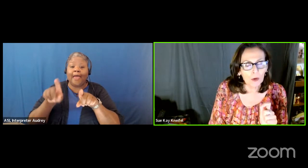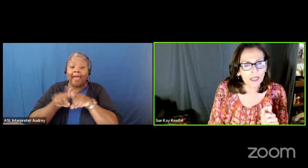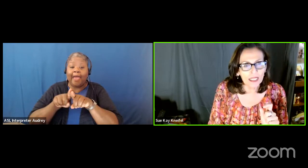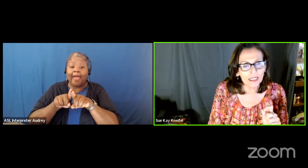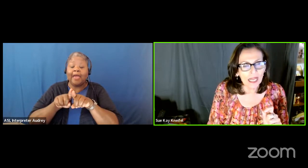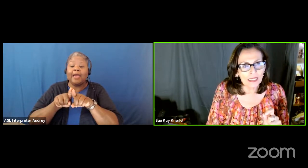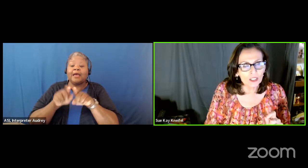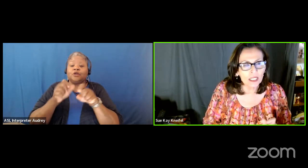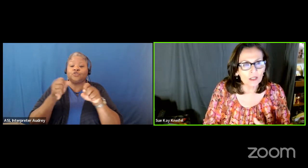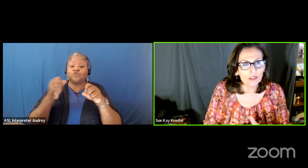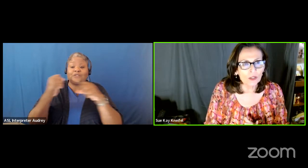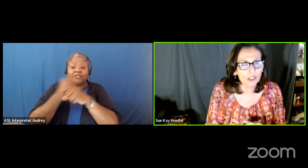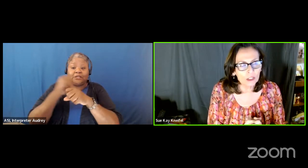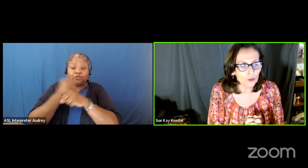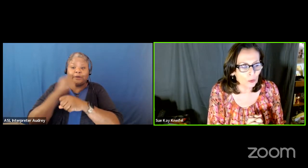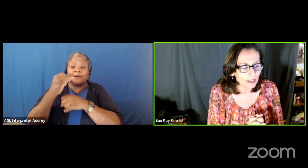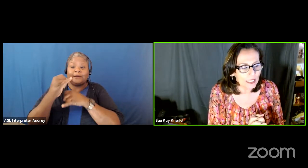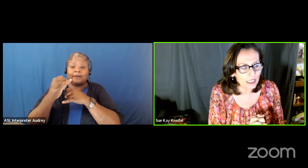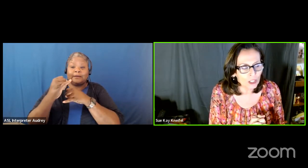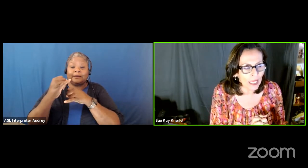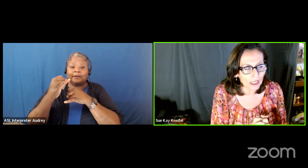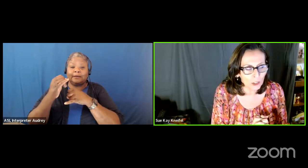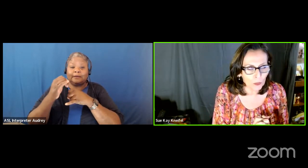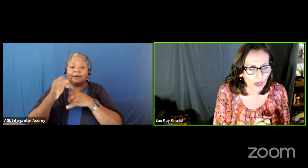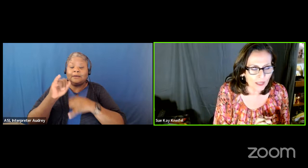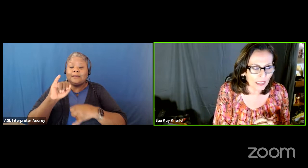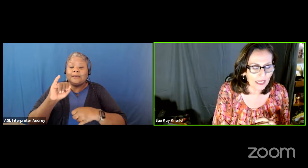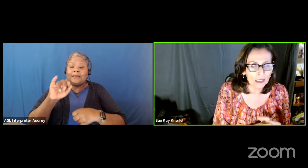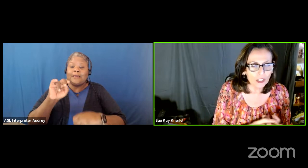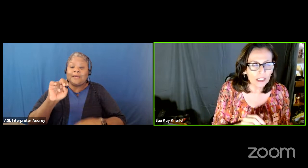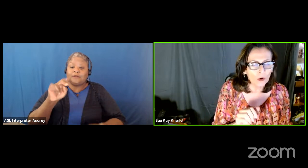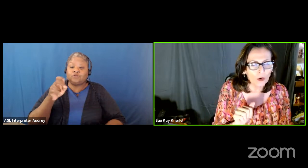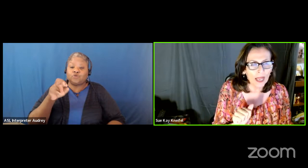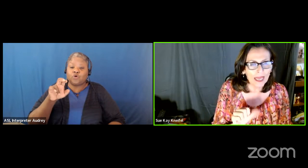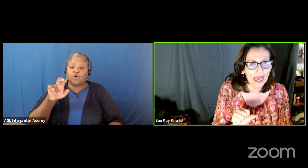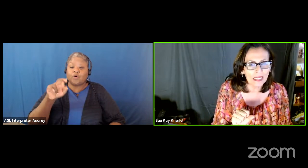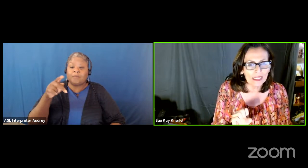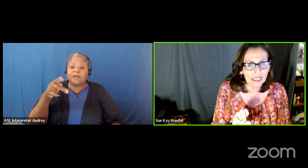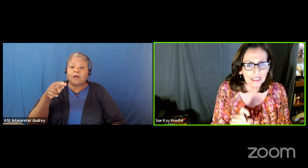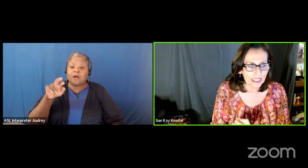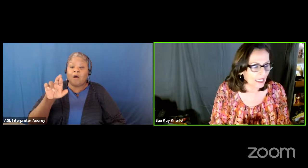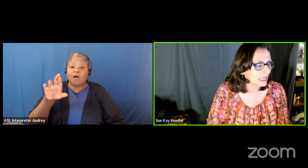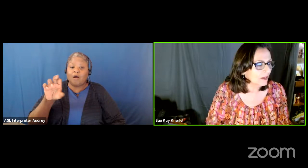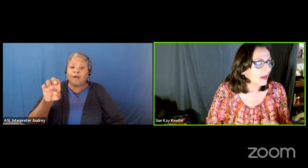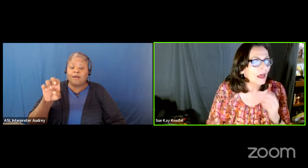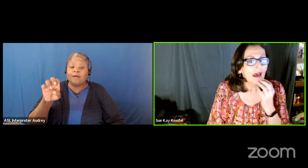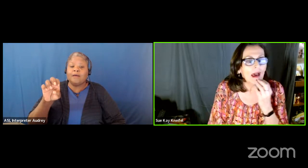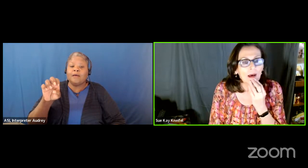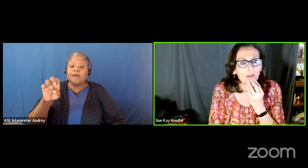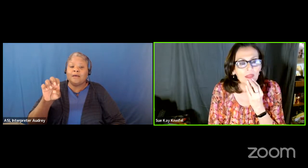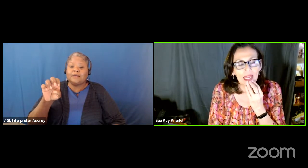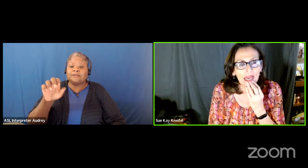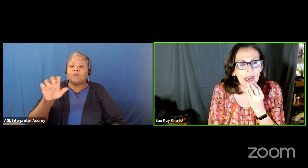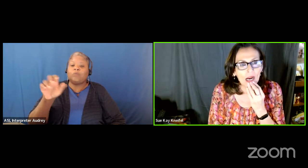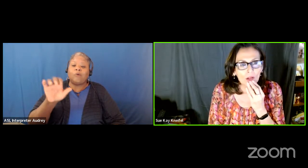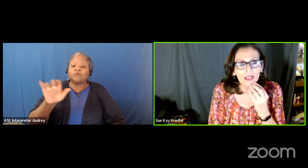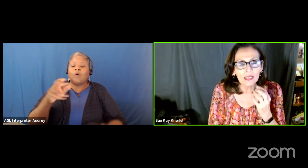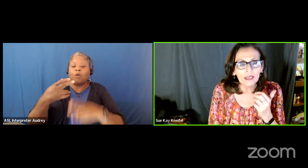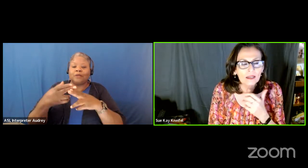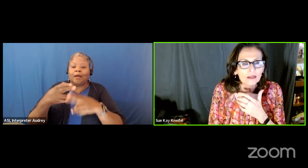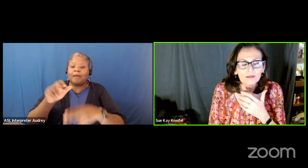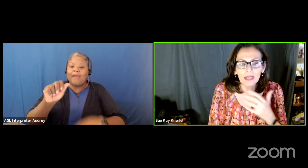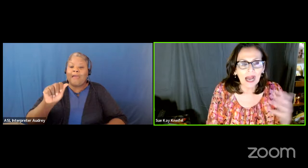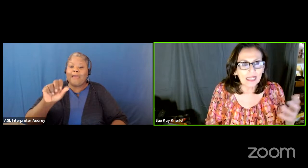Strategic Enterprise Technology, Arizona Strategic Enterprise Technology, or ASET. They